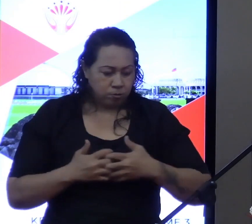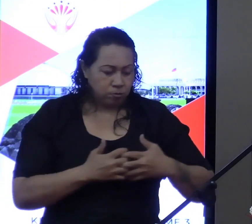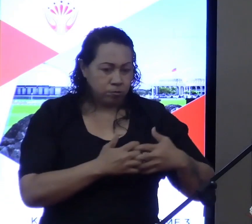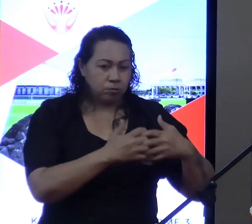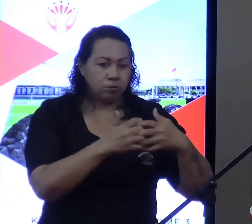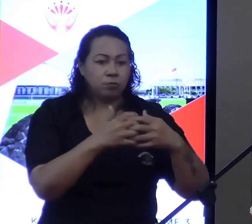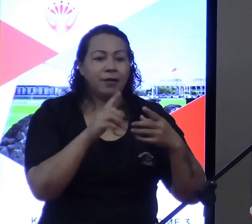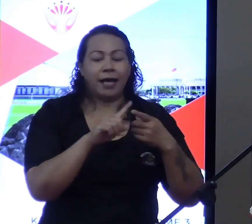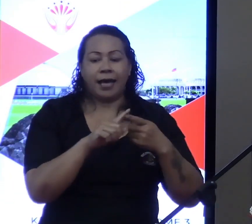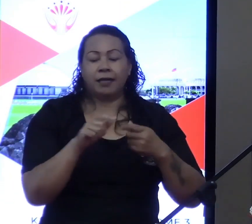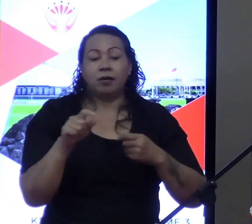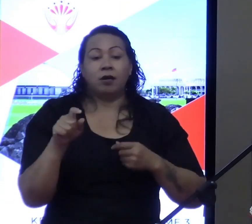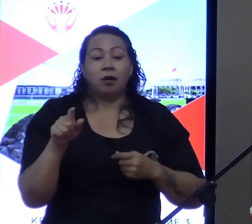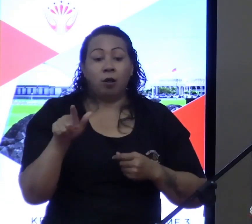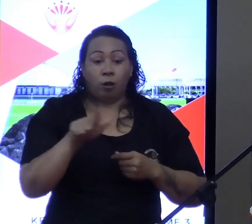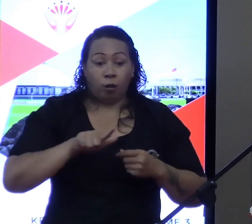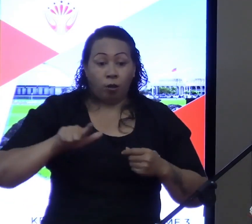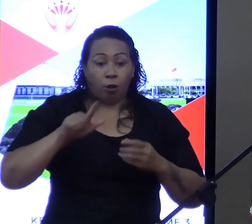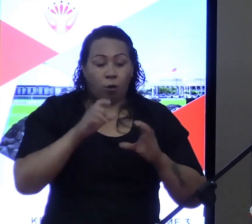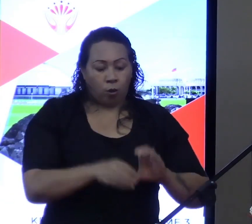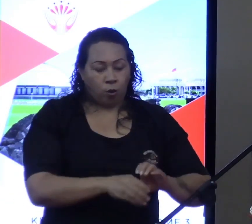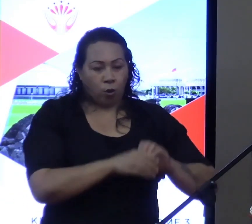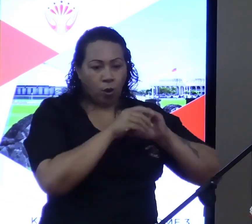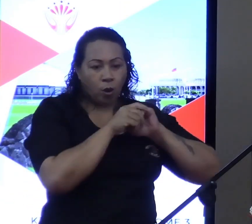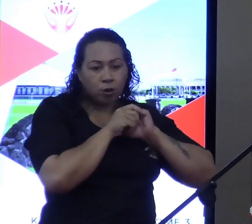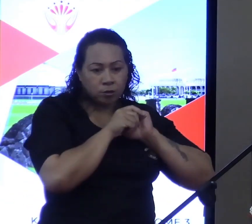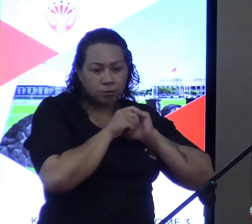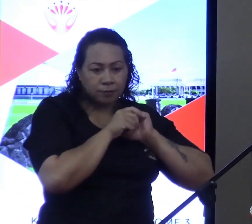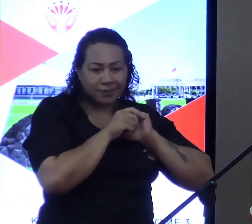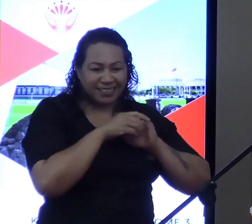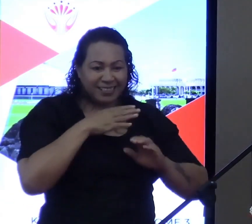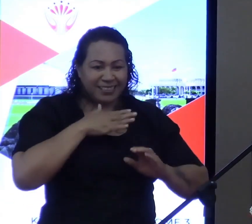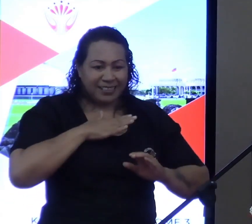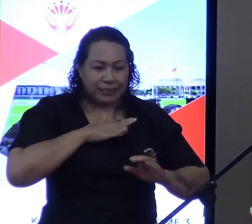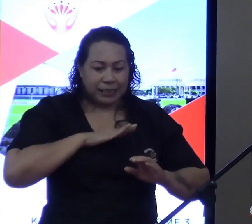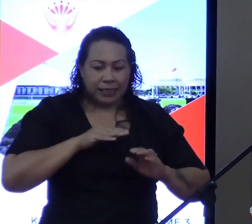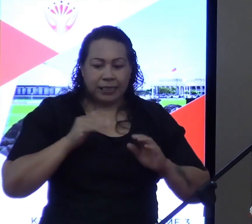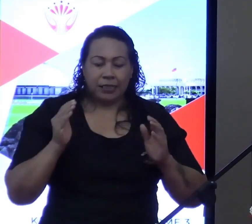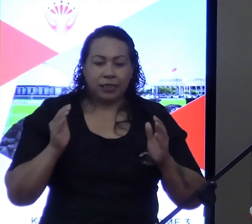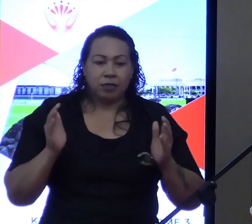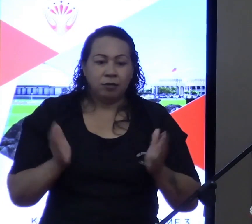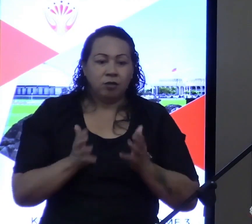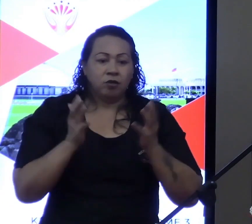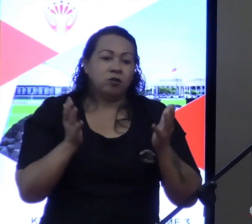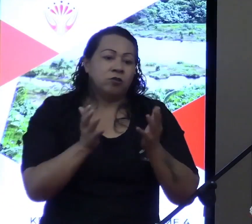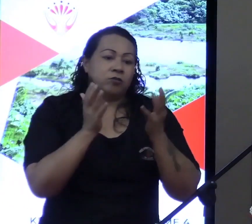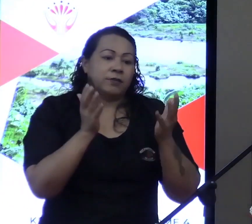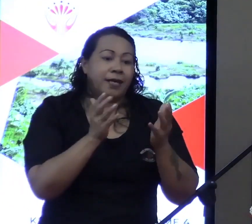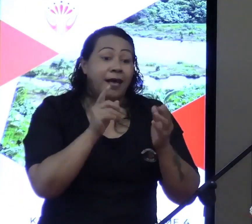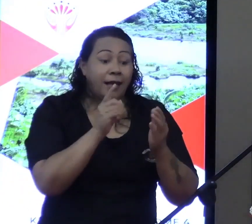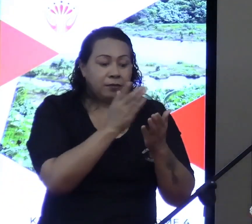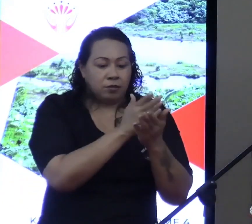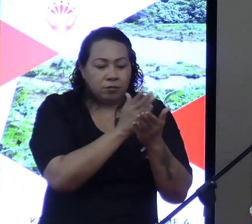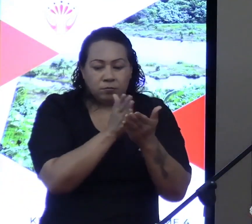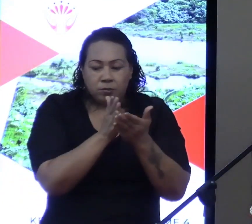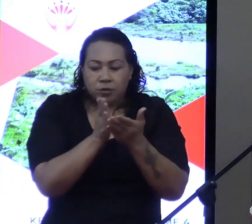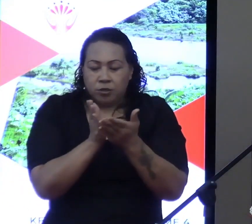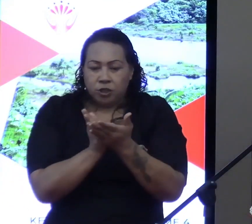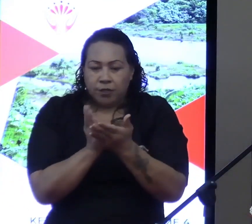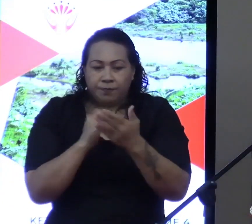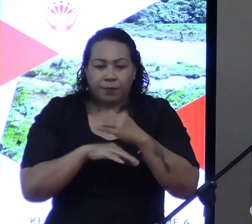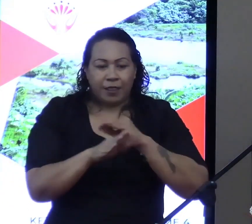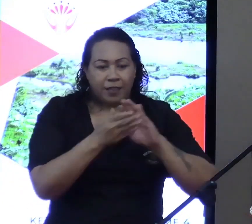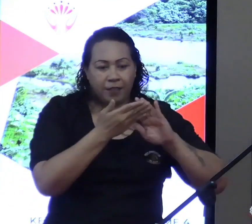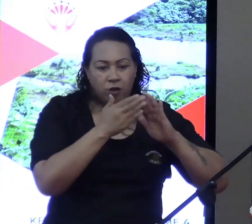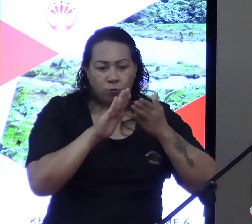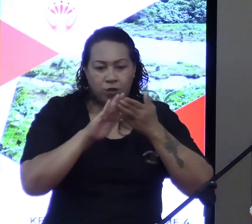ownership are crucial to social harmony and shared prosperity within our